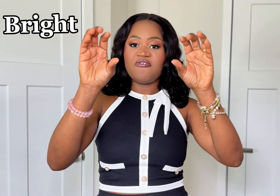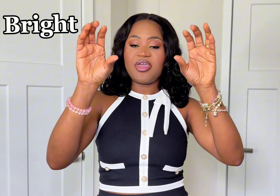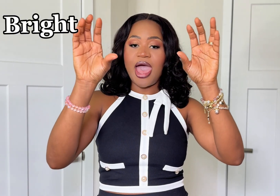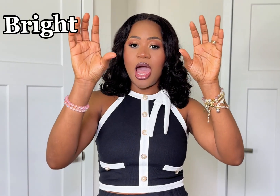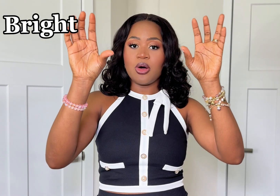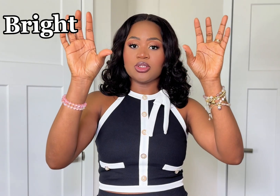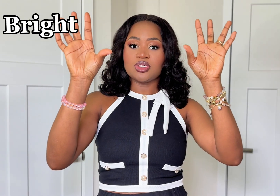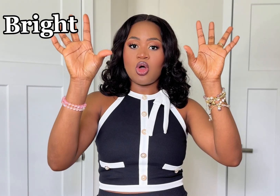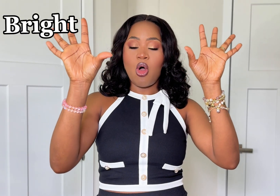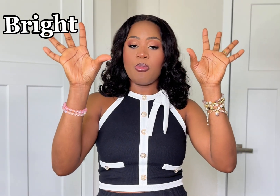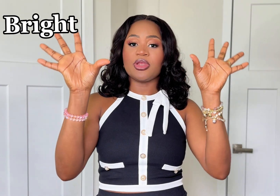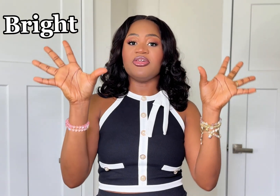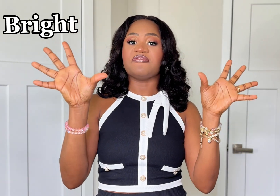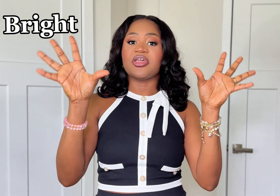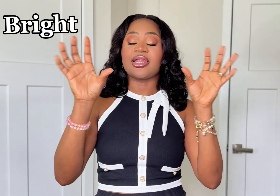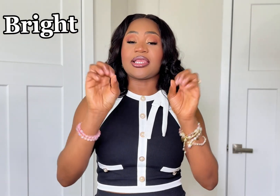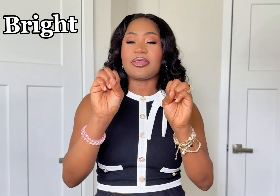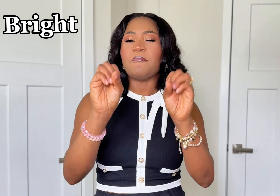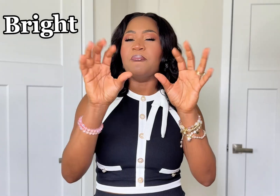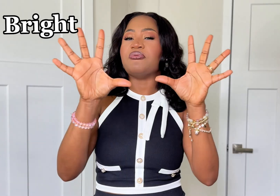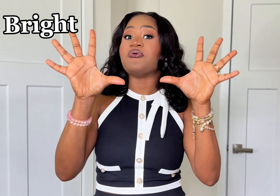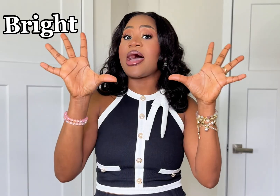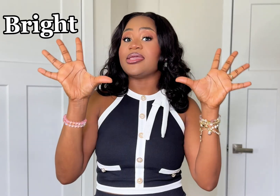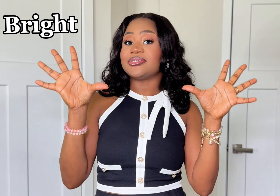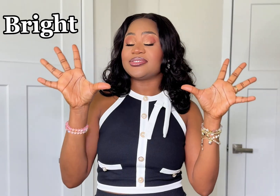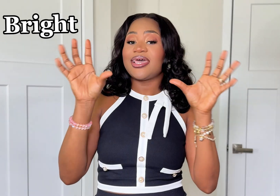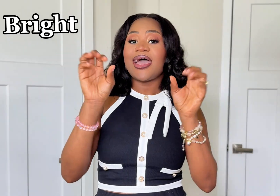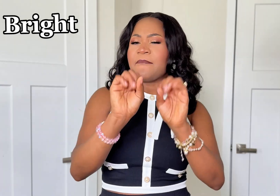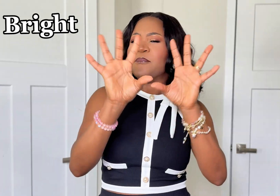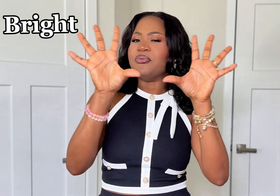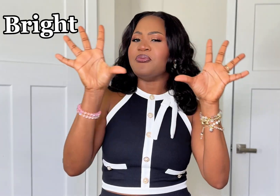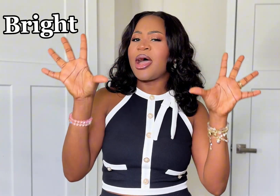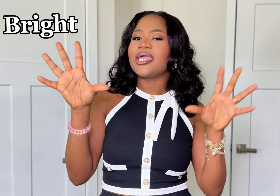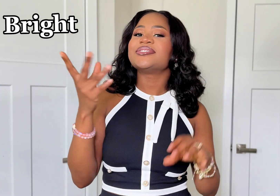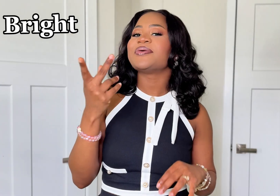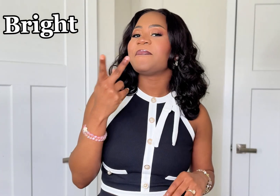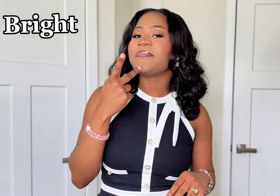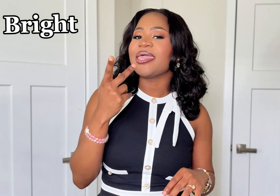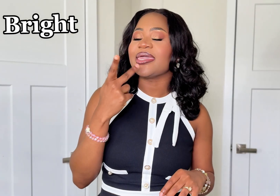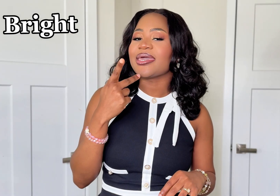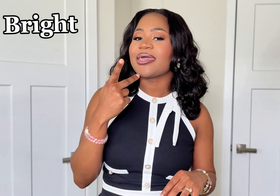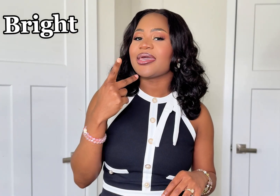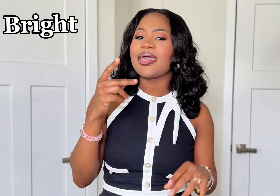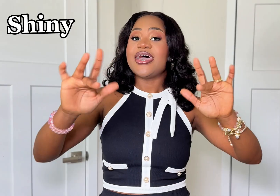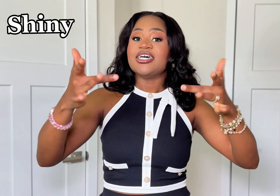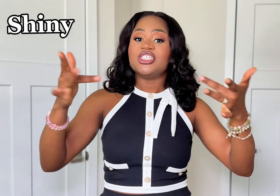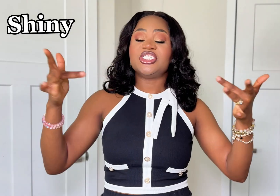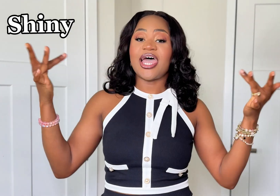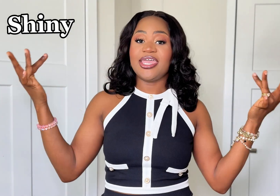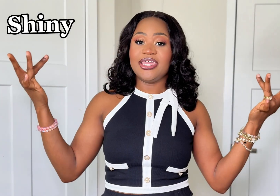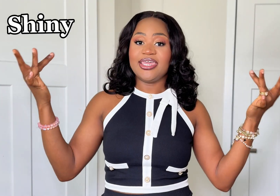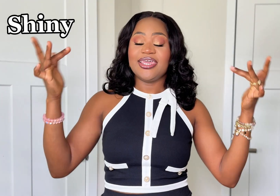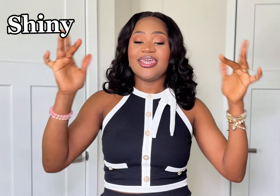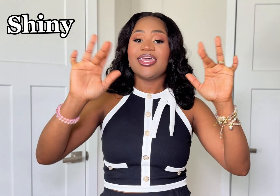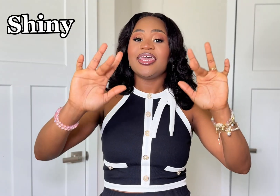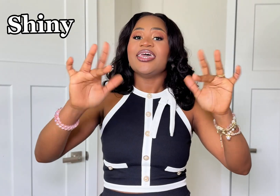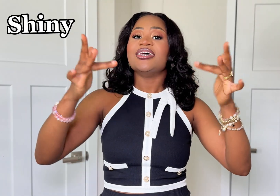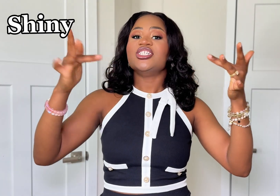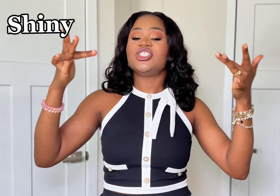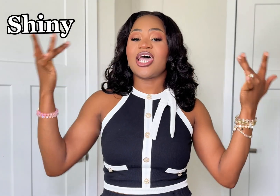it out, opening your finger like this. Bright. Bright pink. Shiny.